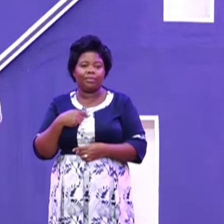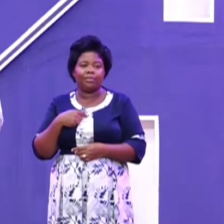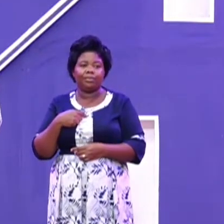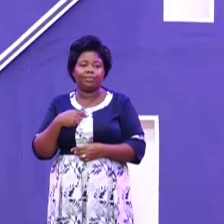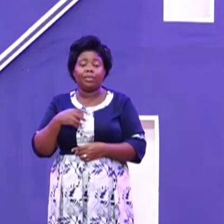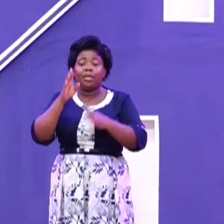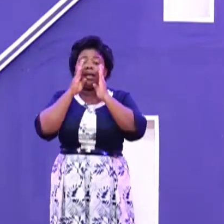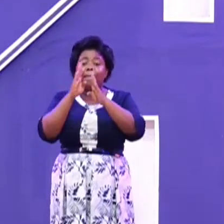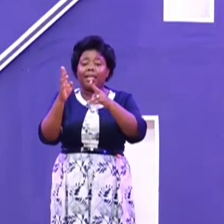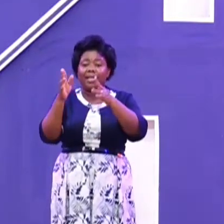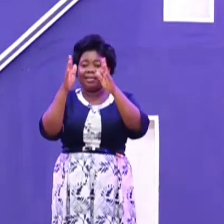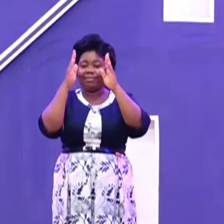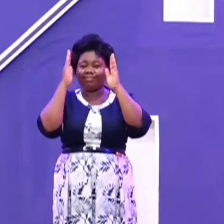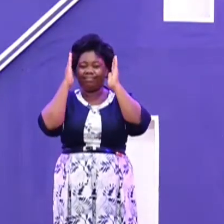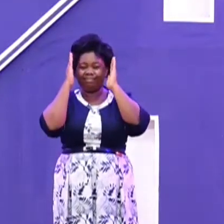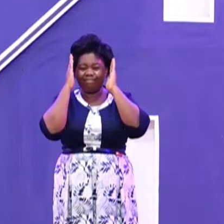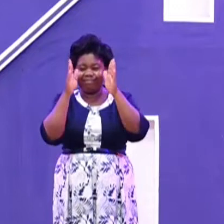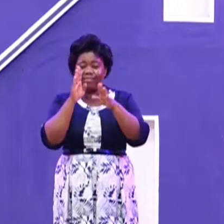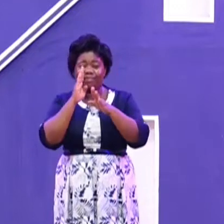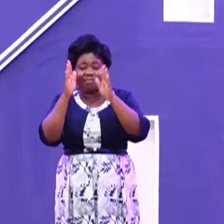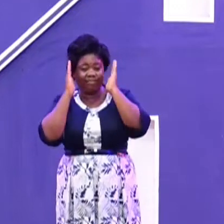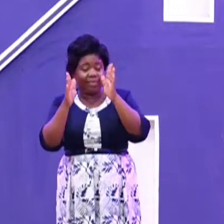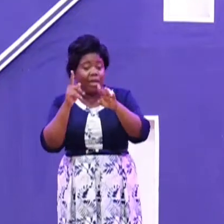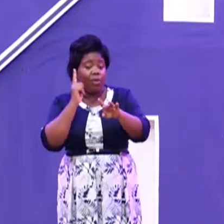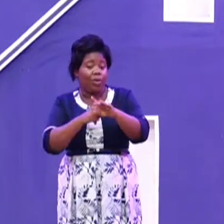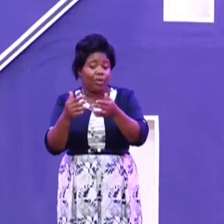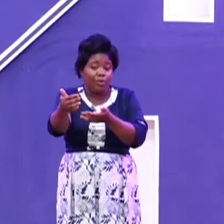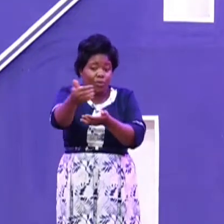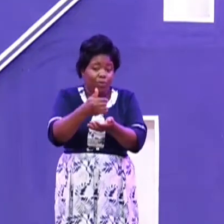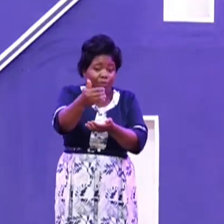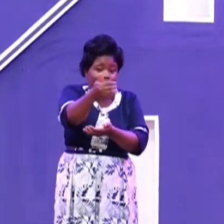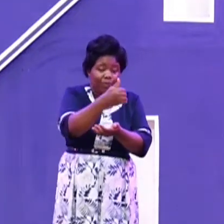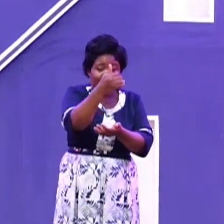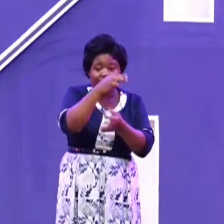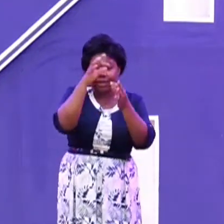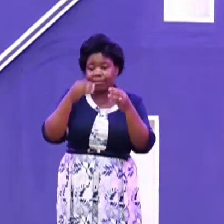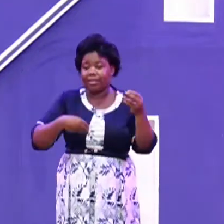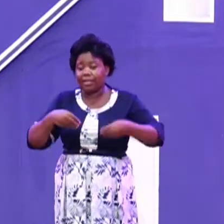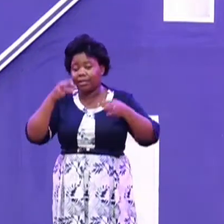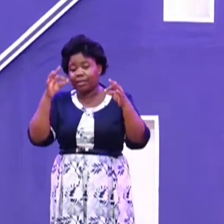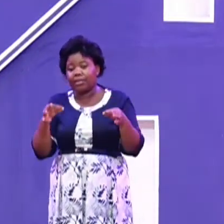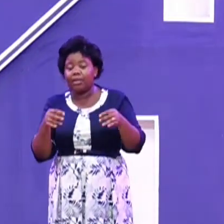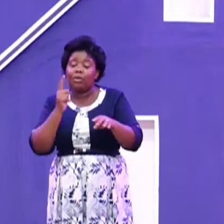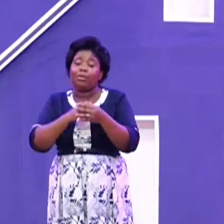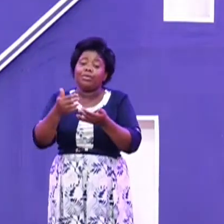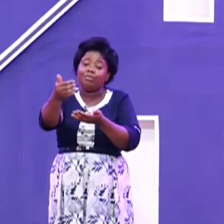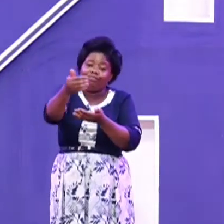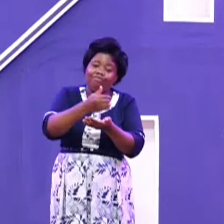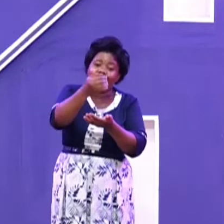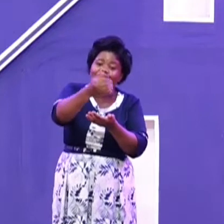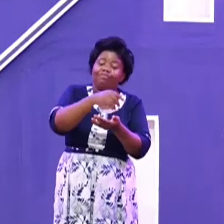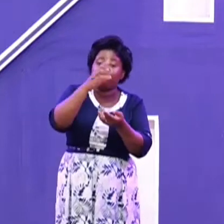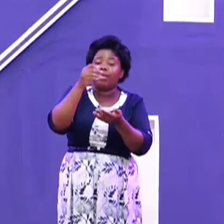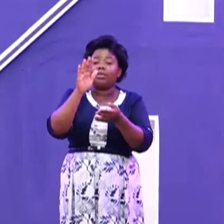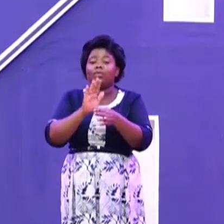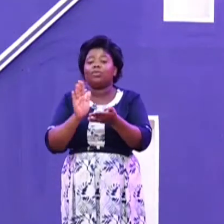Be very careful. Wegendereze nyo. Ngo tume ebintu ebyo. As you're heaping the things. Sente ngo zituma kwa account. When you're heaping money on your account.